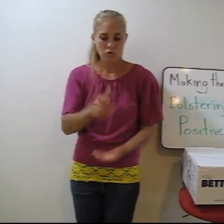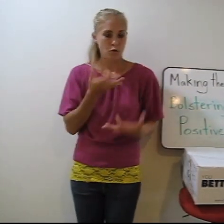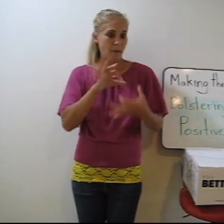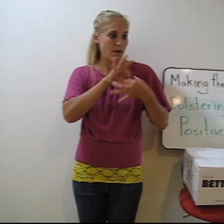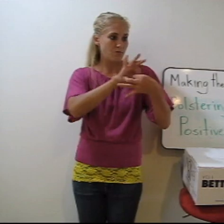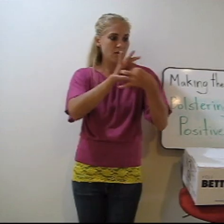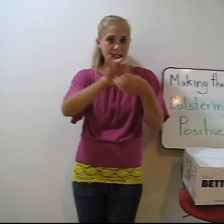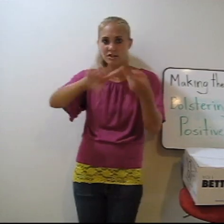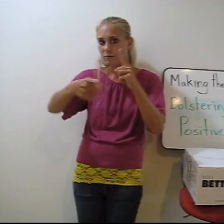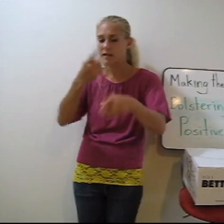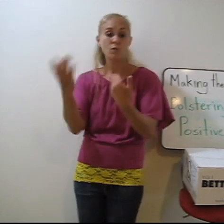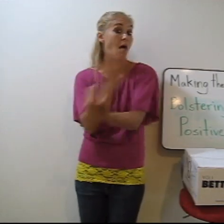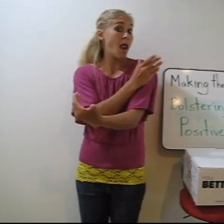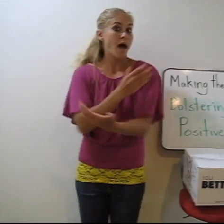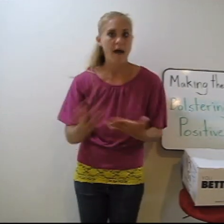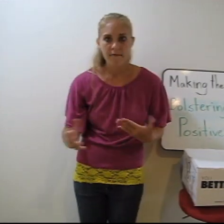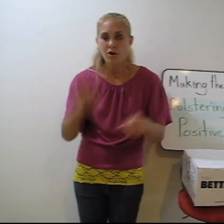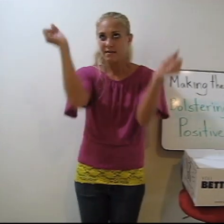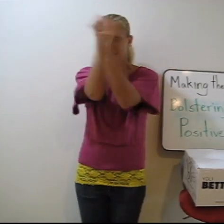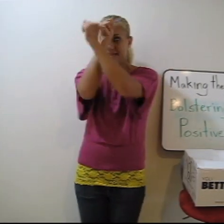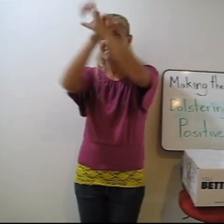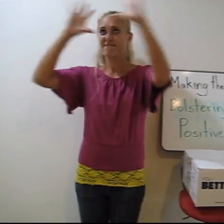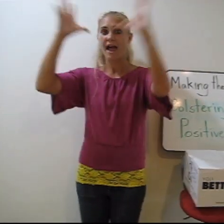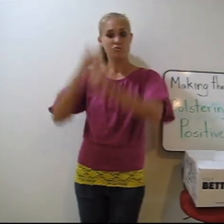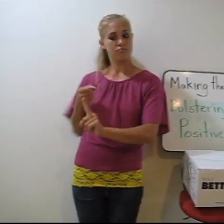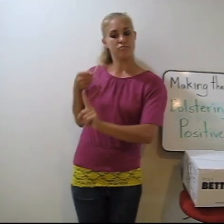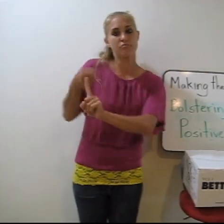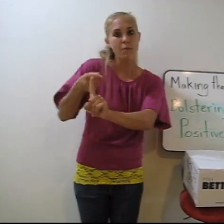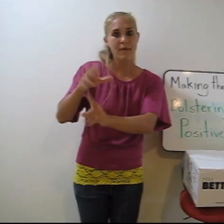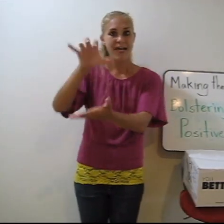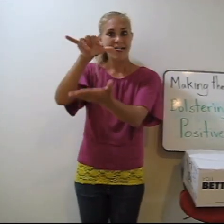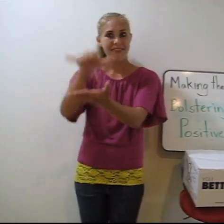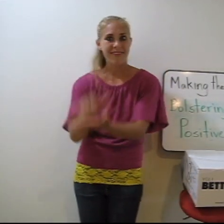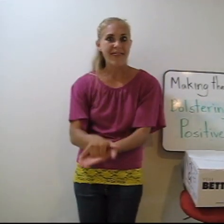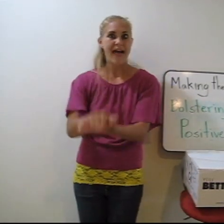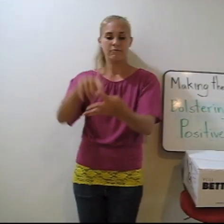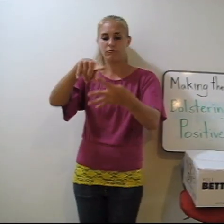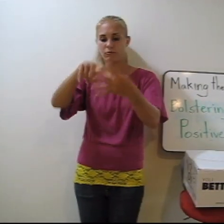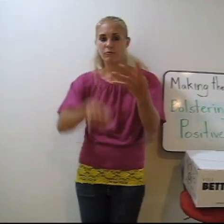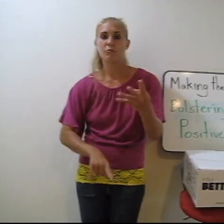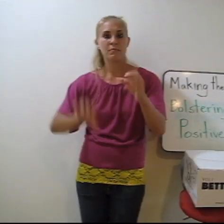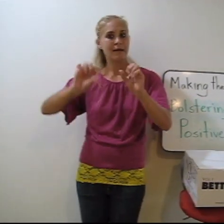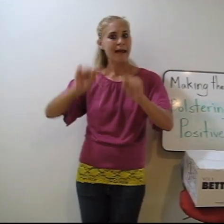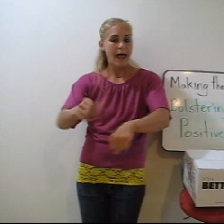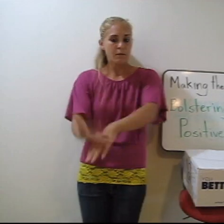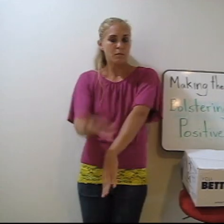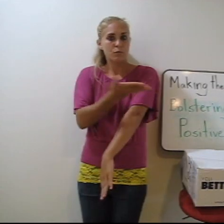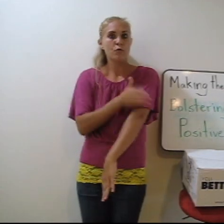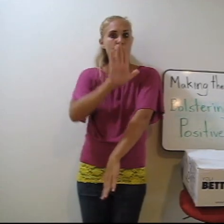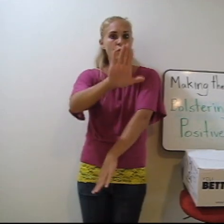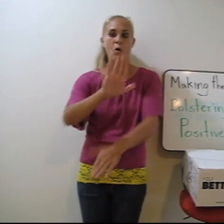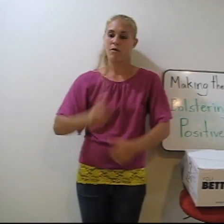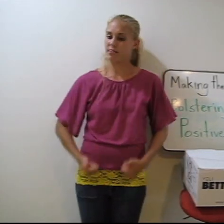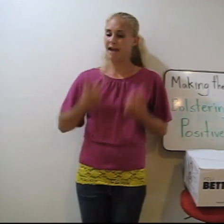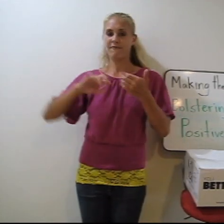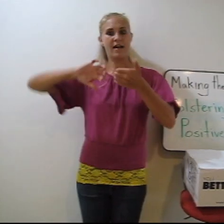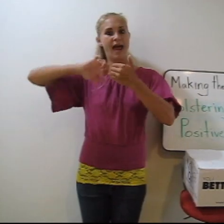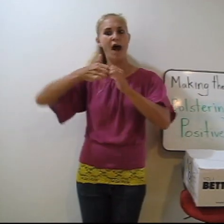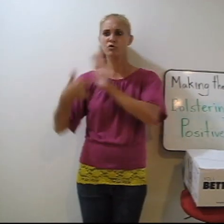whatever. Imagine the impact this instruction can have on who you are and how you show up in the world, particularly to the friends